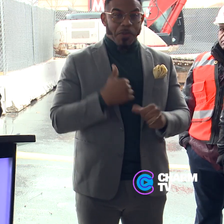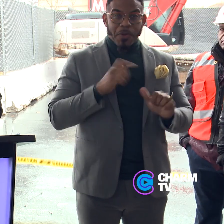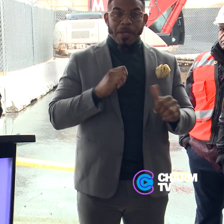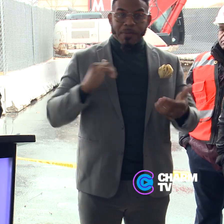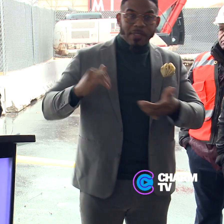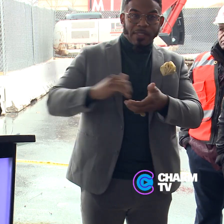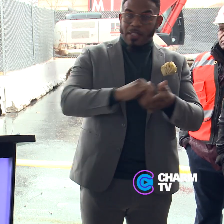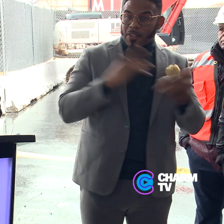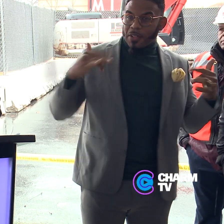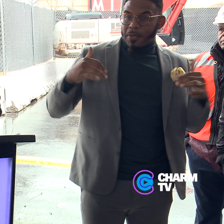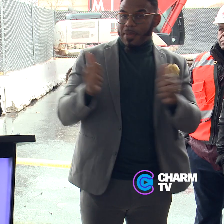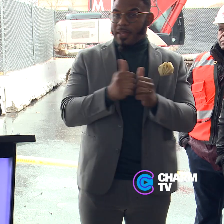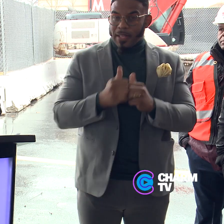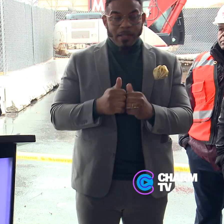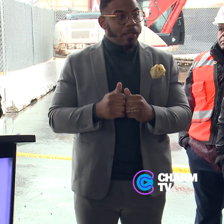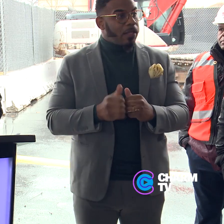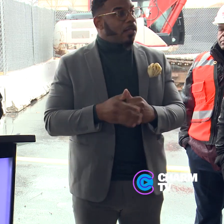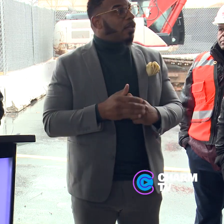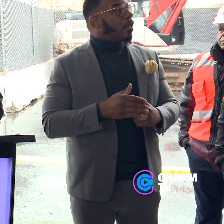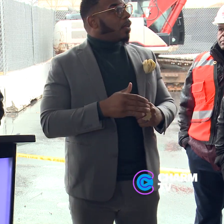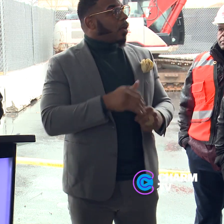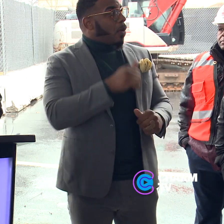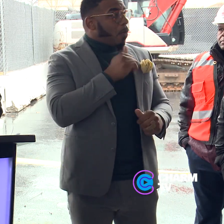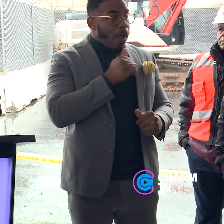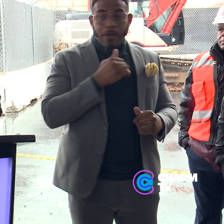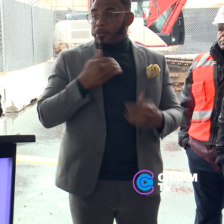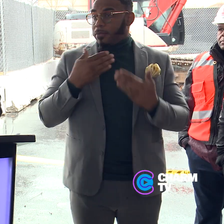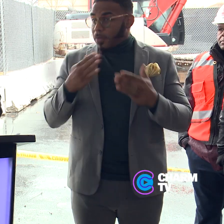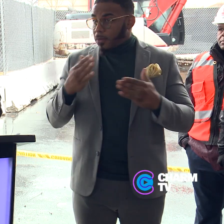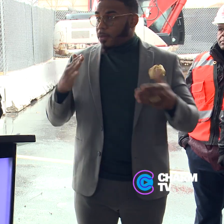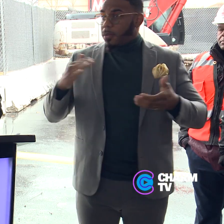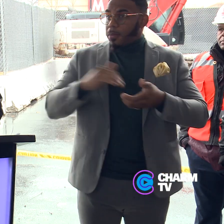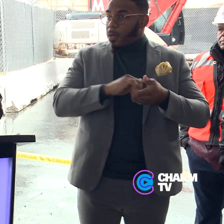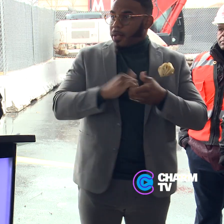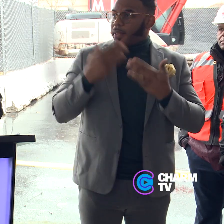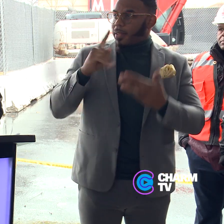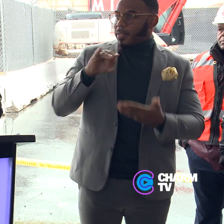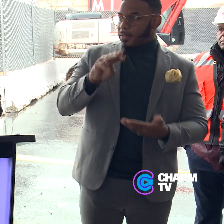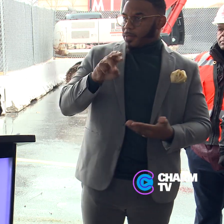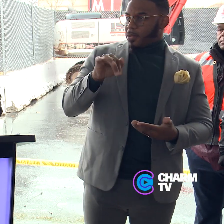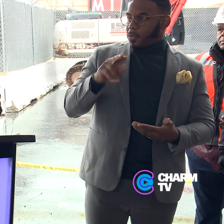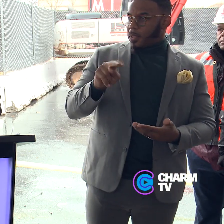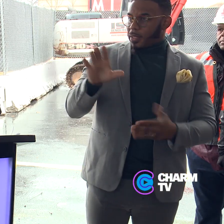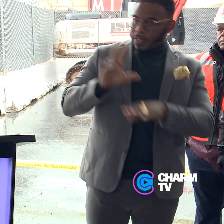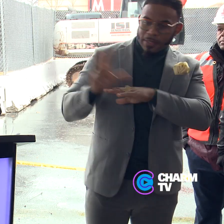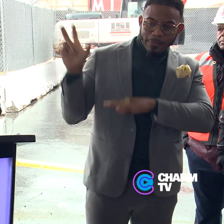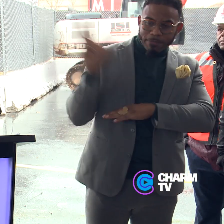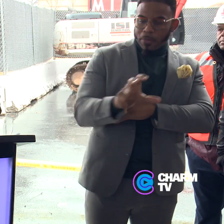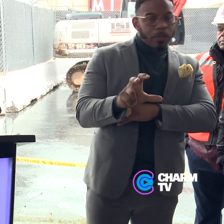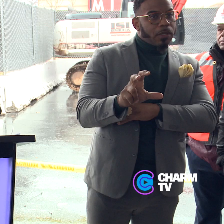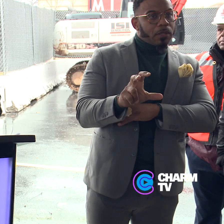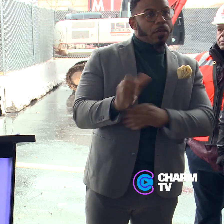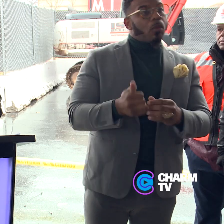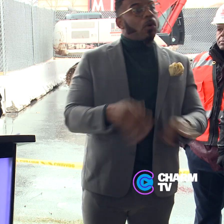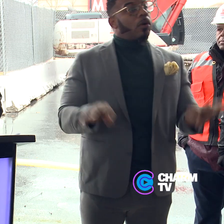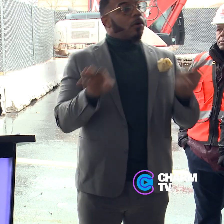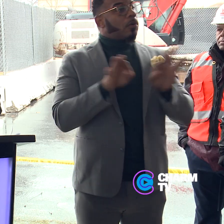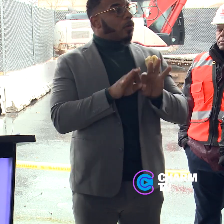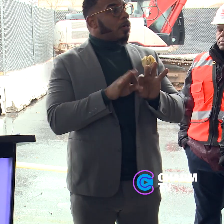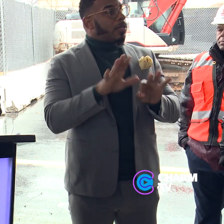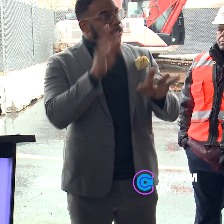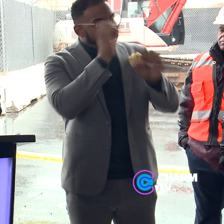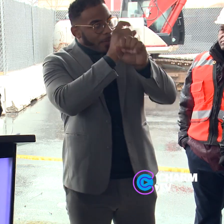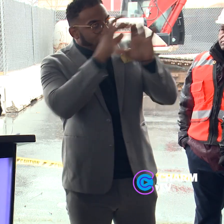able to collectively come together in a private-public partnership, and thanks to Tim Regan and his investment, but more importantly,